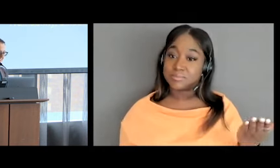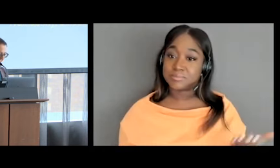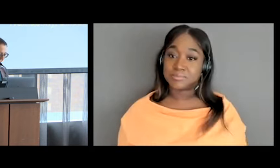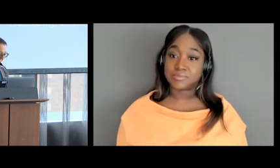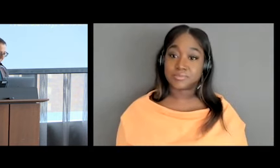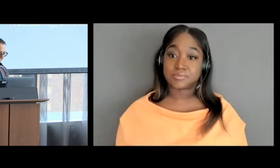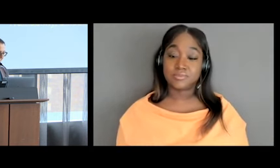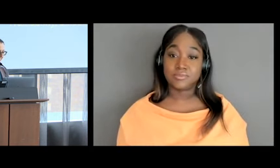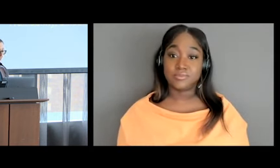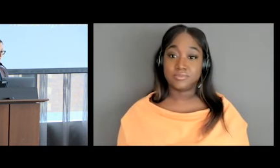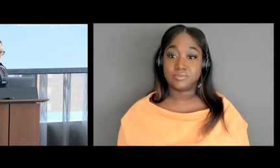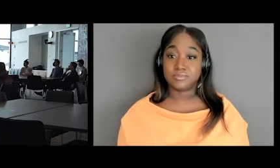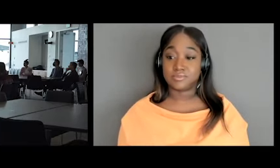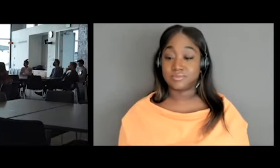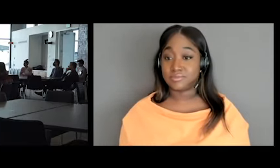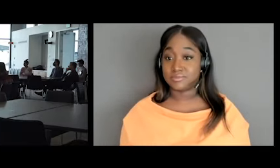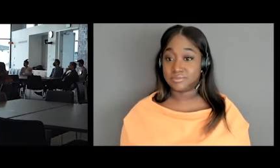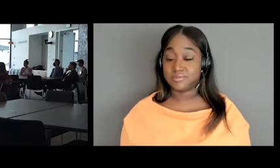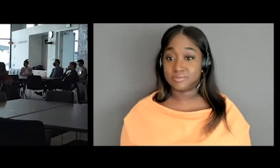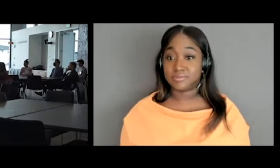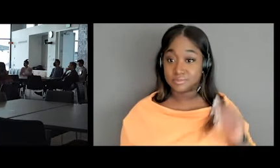Yes, please. Cost.